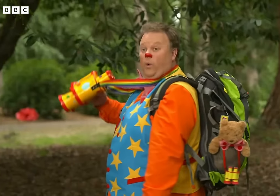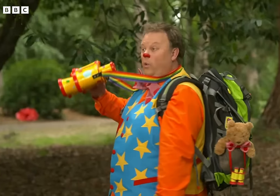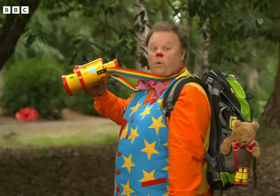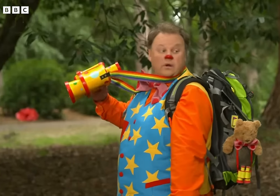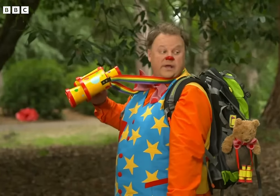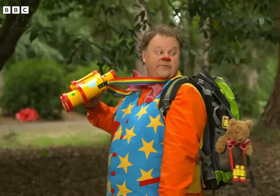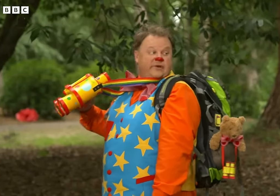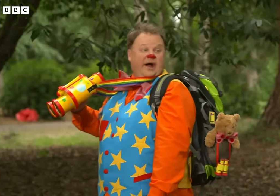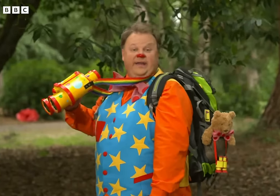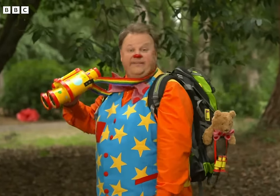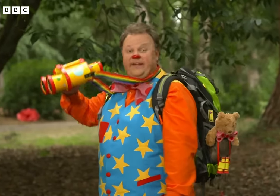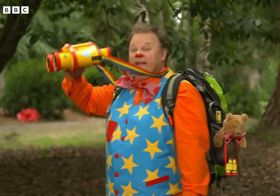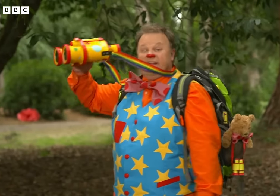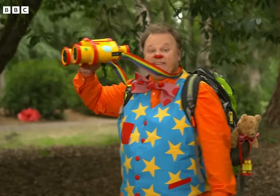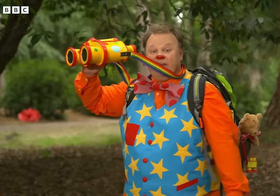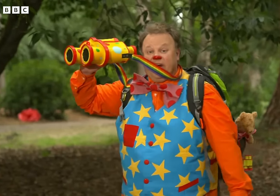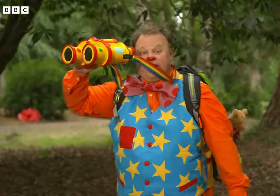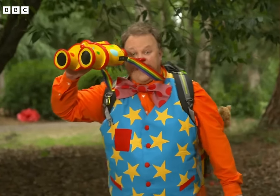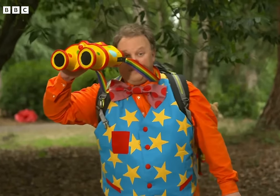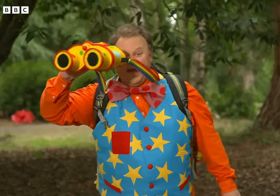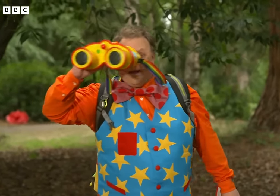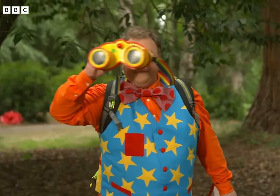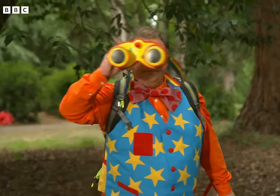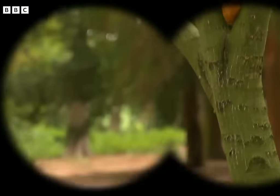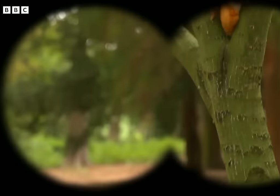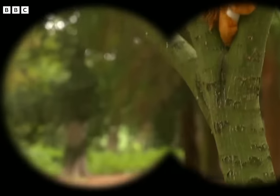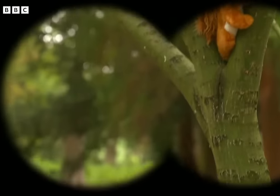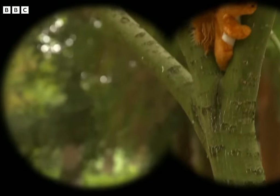Ooh, right. Let's have a look, shall we?